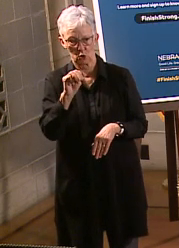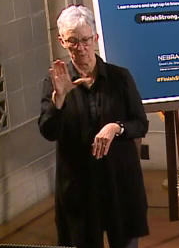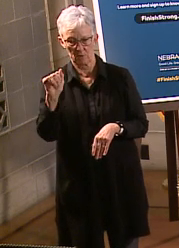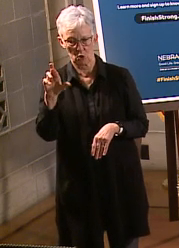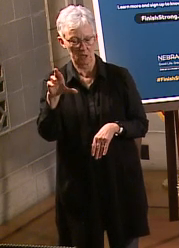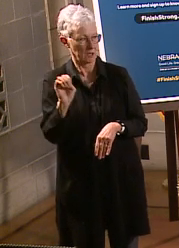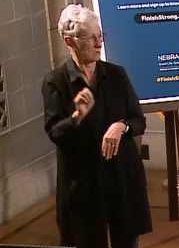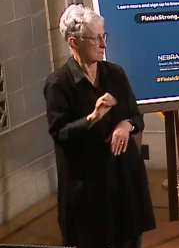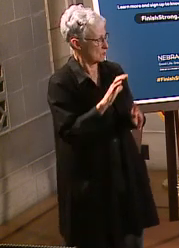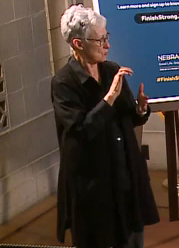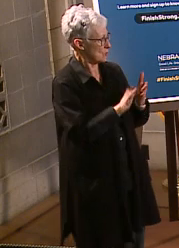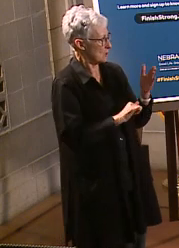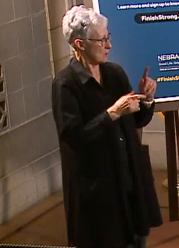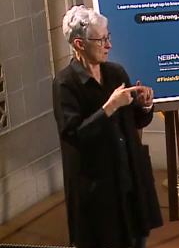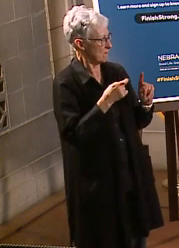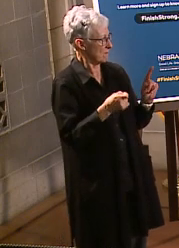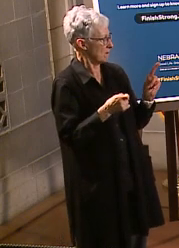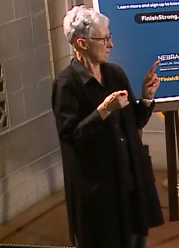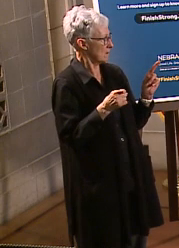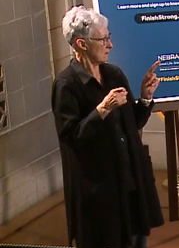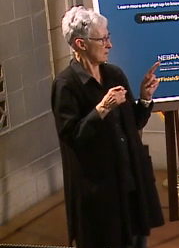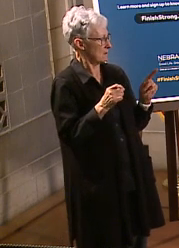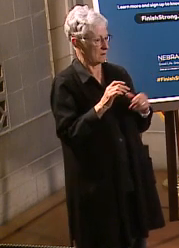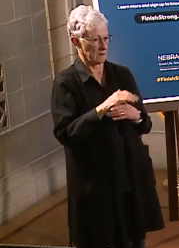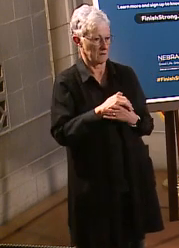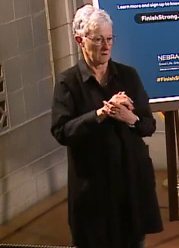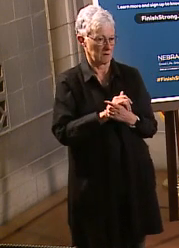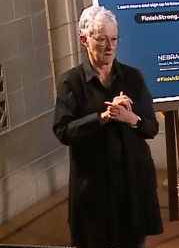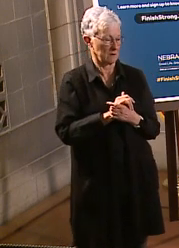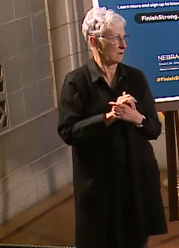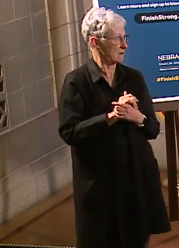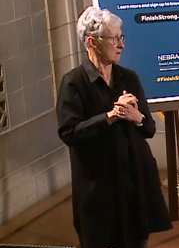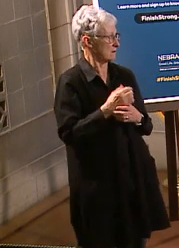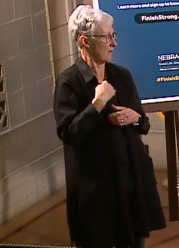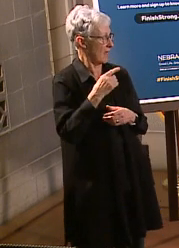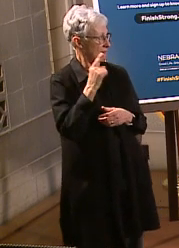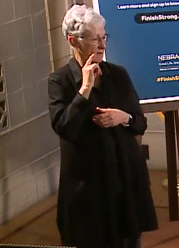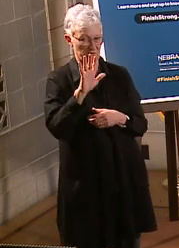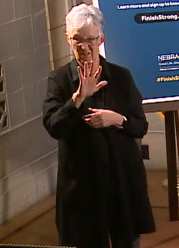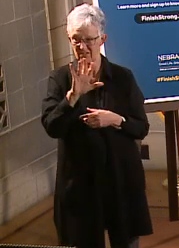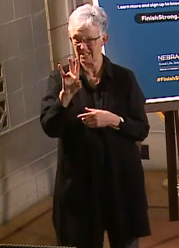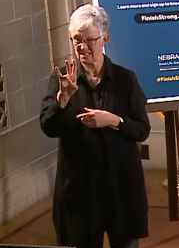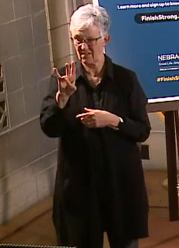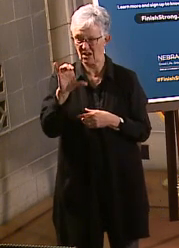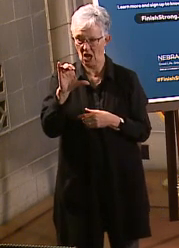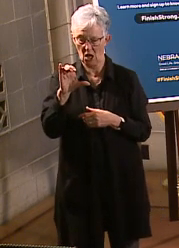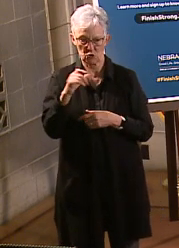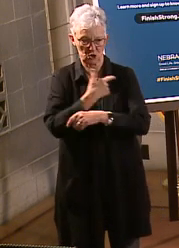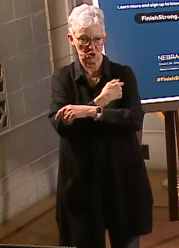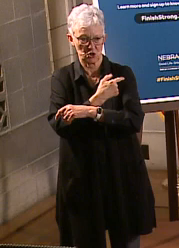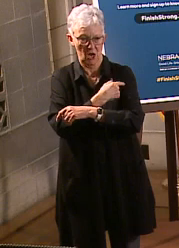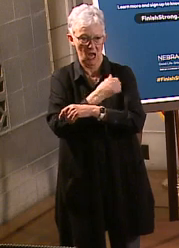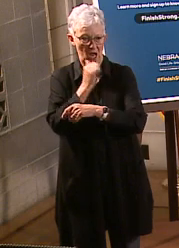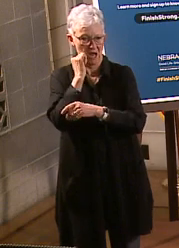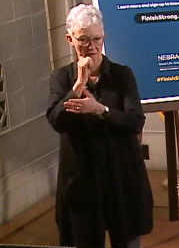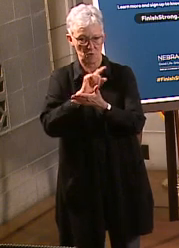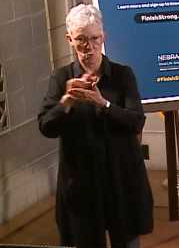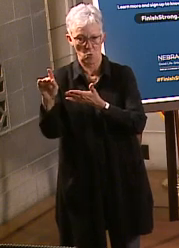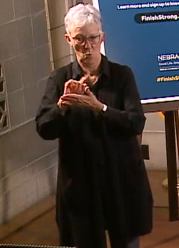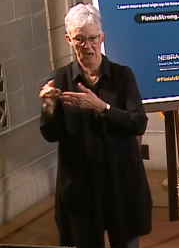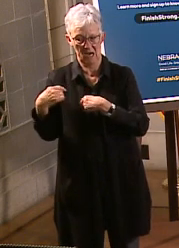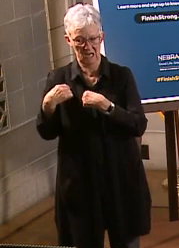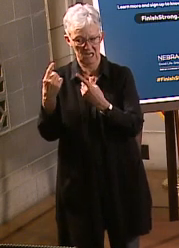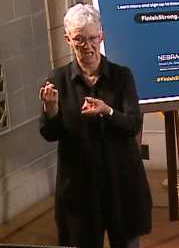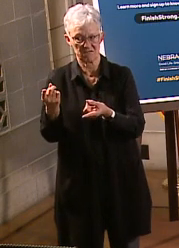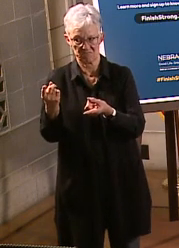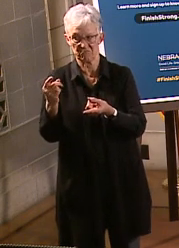the 84 from 60, so I think it's been 5,700 doses a week for the last 2 or 3 weeks. So Dr. Antone thinks